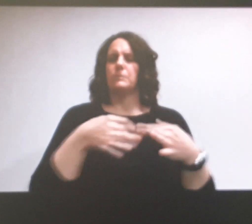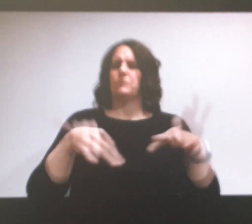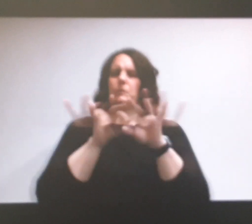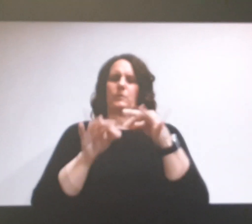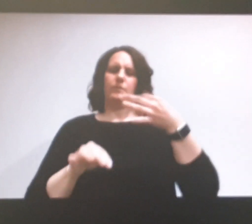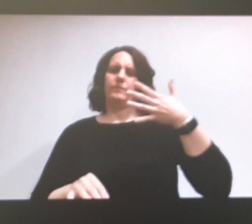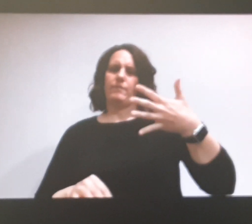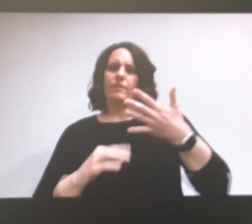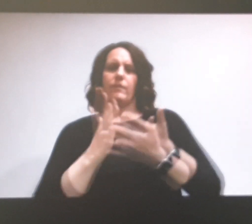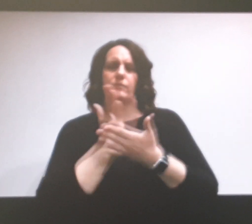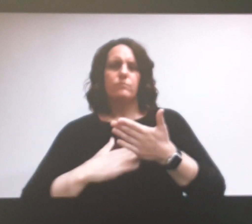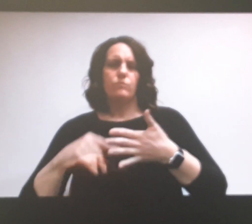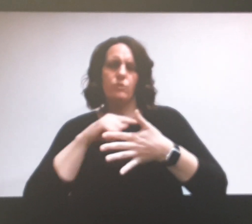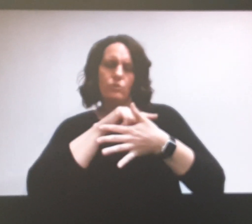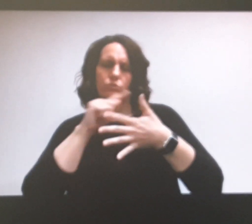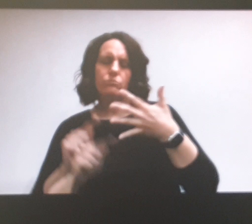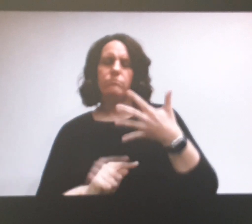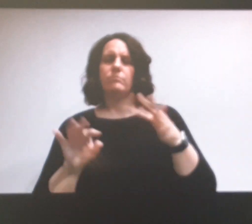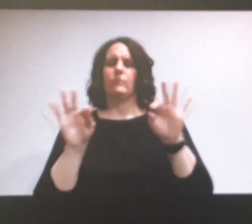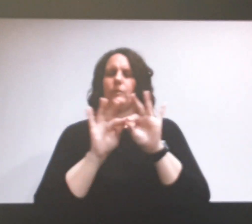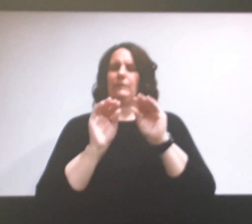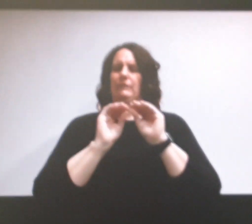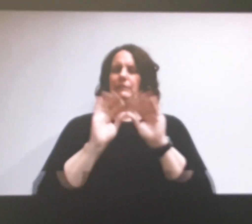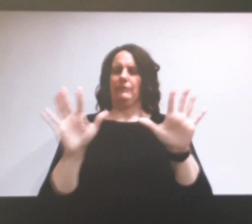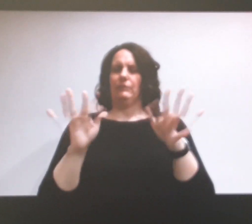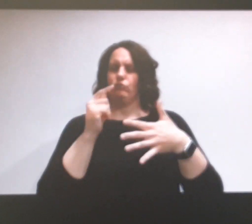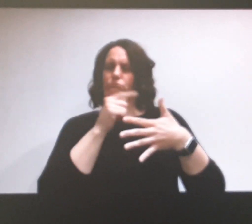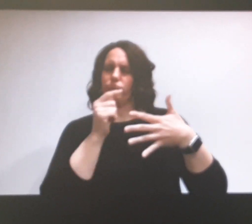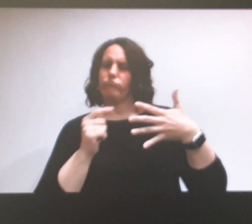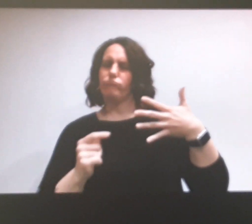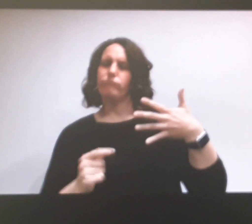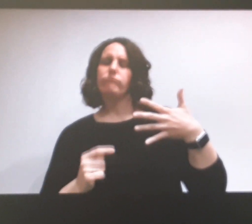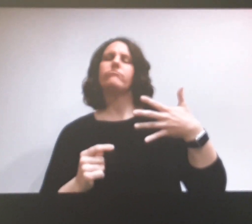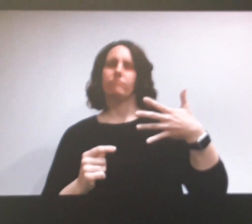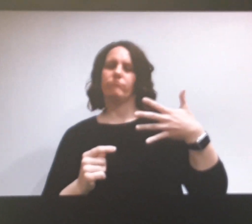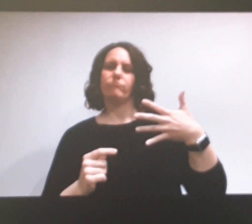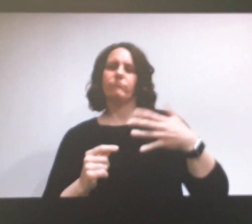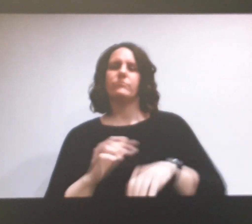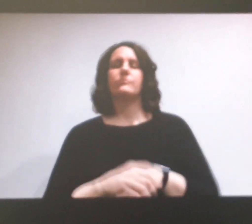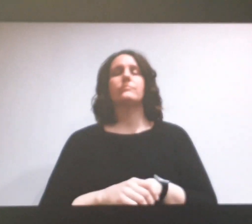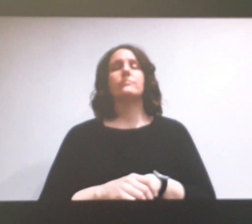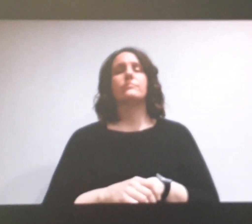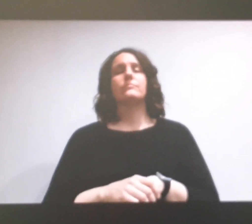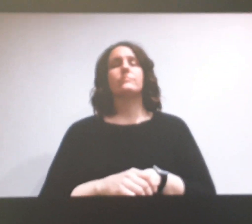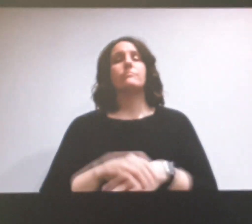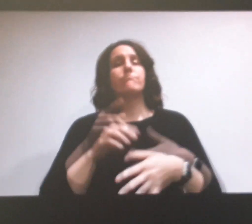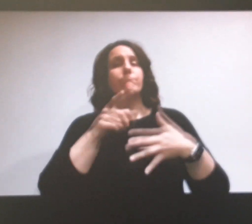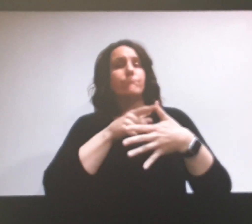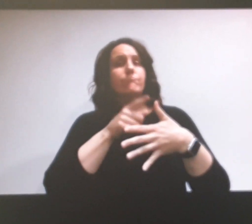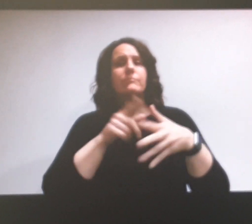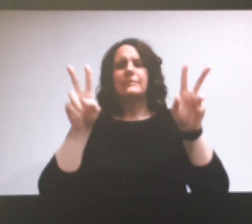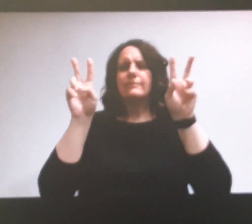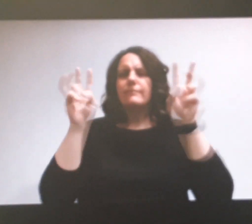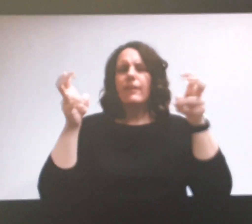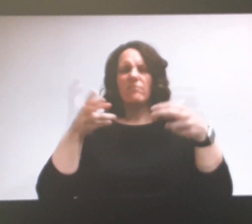Once you fill out your suggestions, there are 5 parts that you have to state very clearly. The